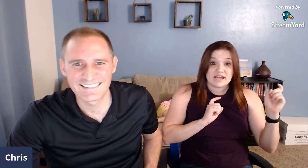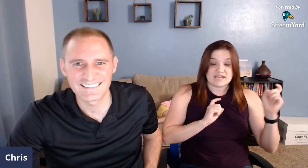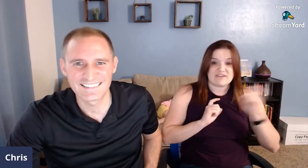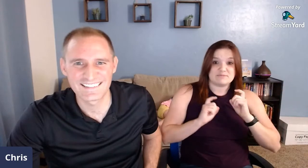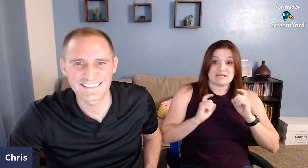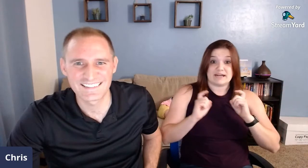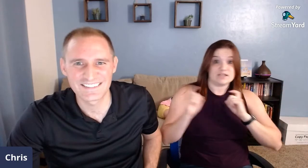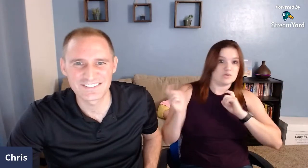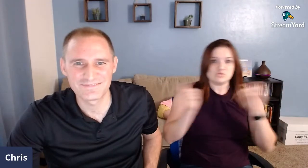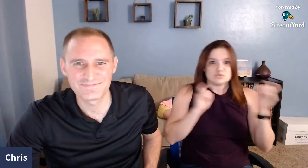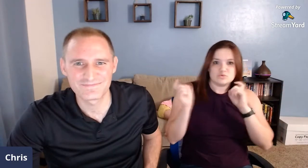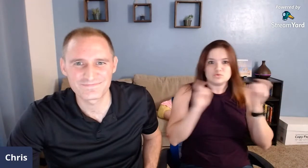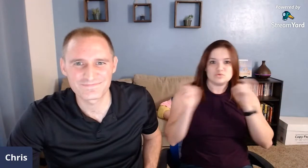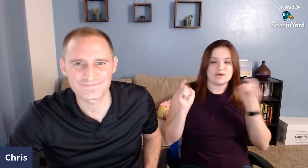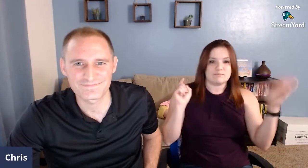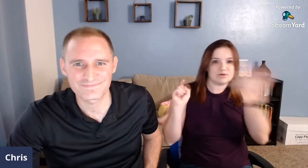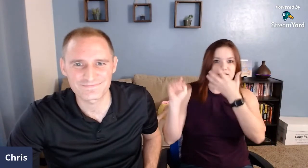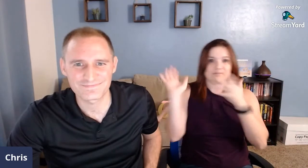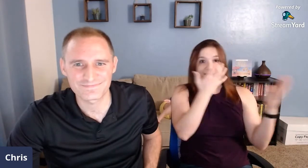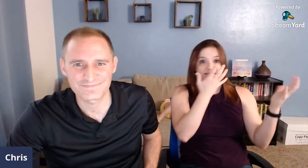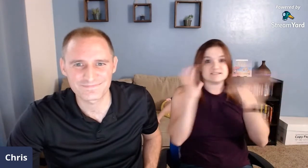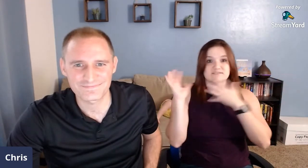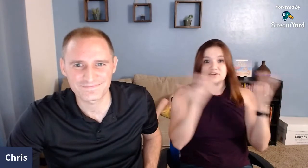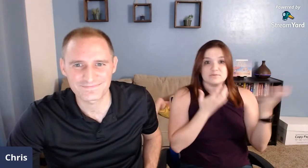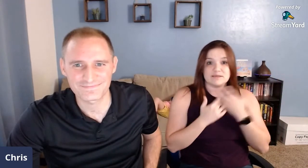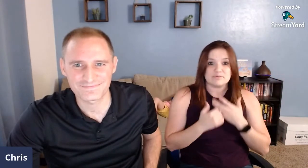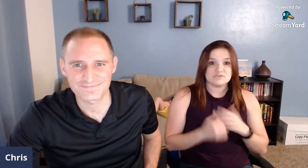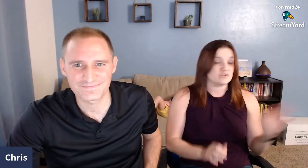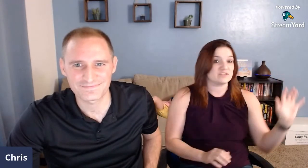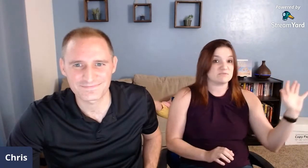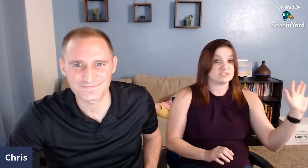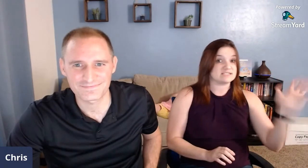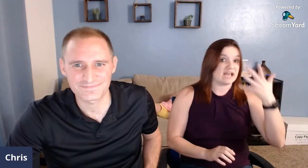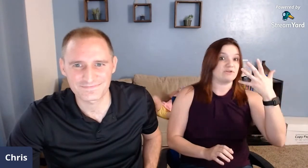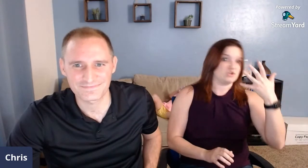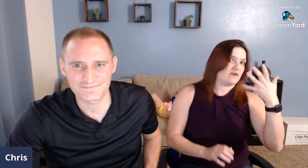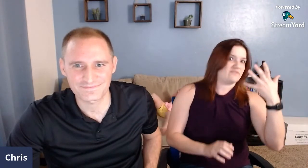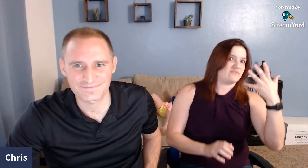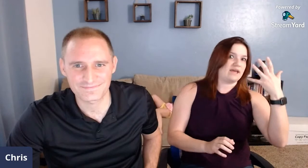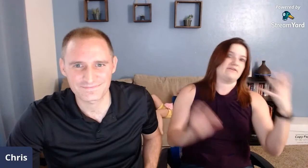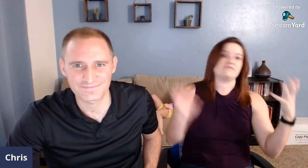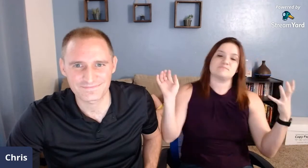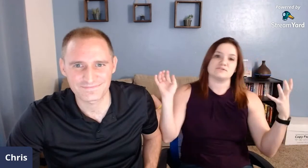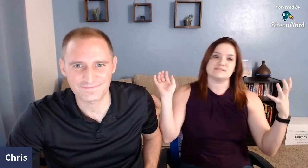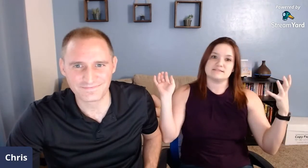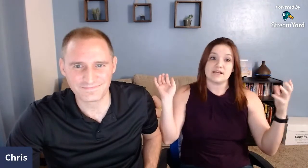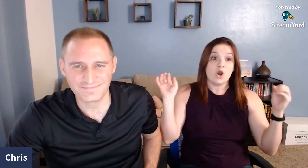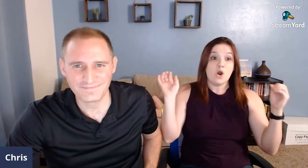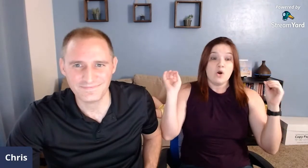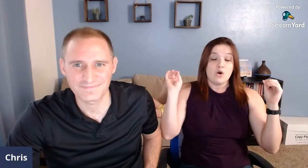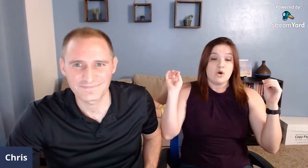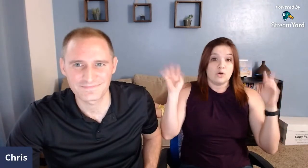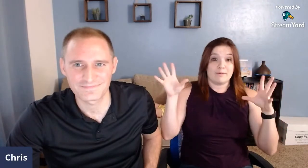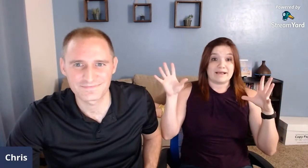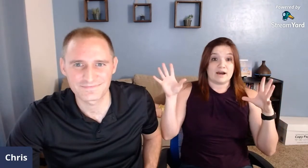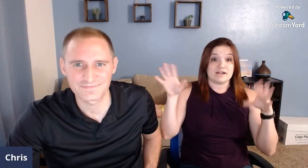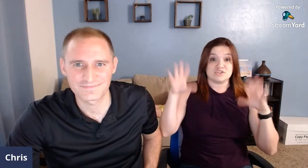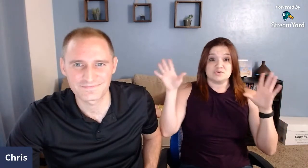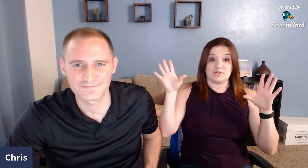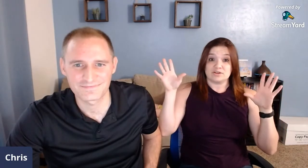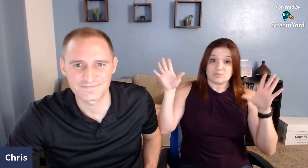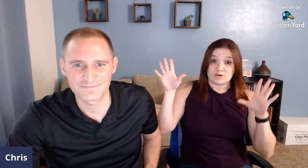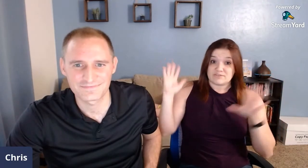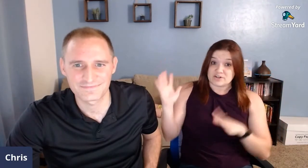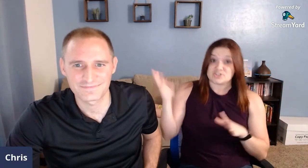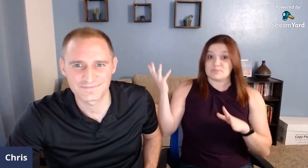expressive, and you have to be kind of, and put on the masks of other people. So if this person's angry, you have to be angry. If this person's like, oh my God,